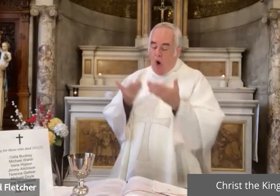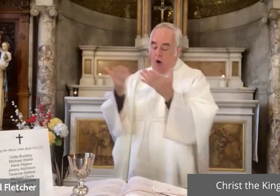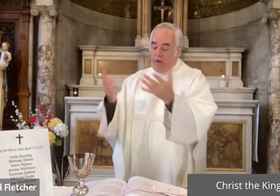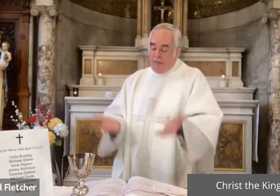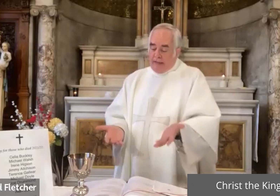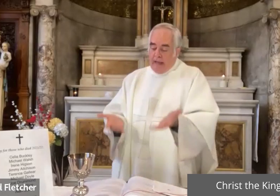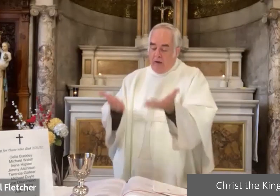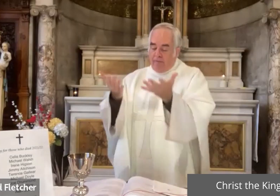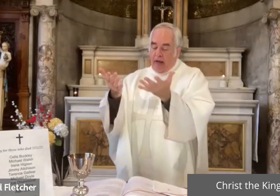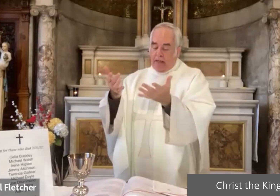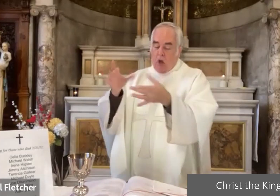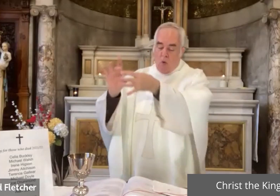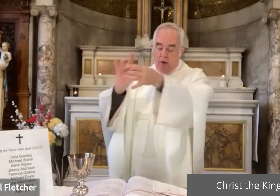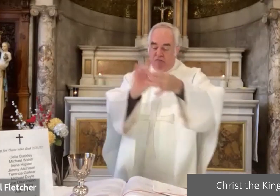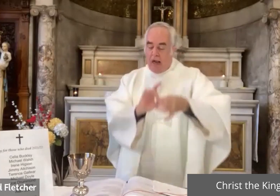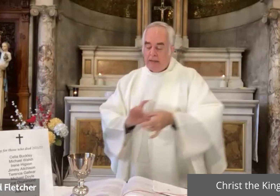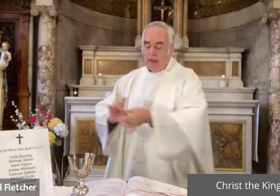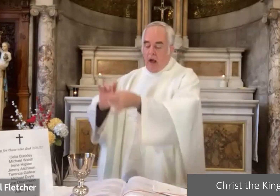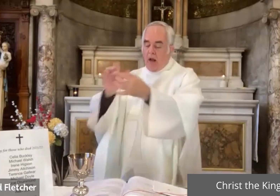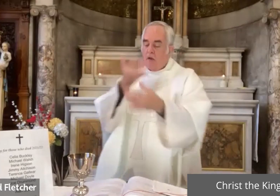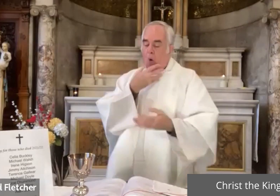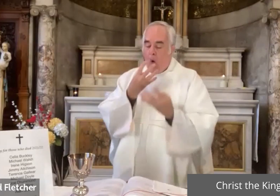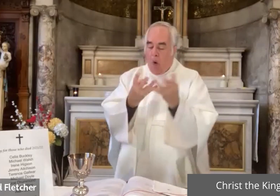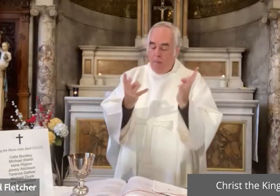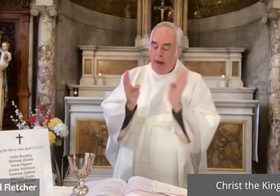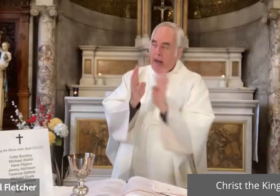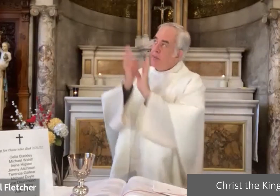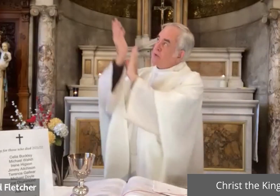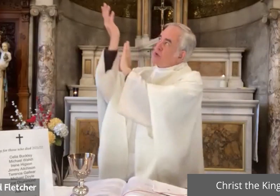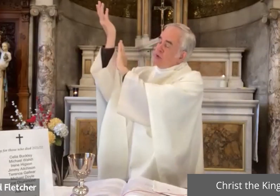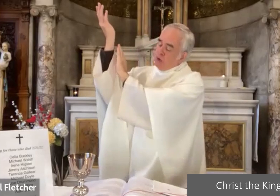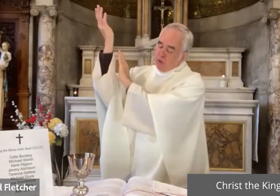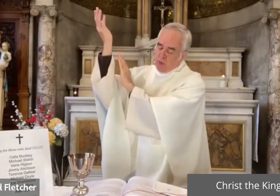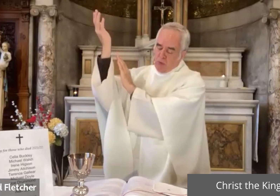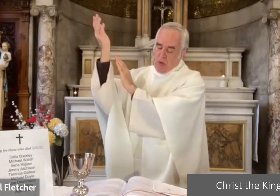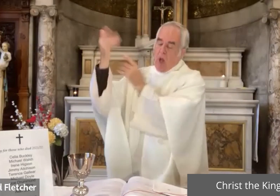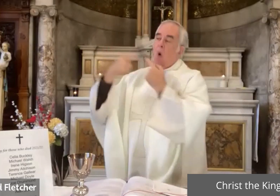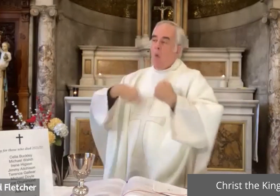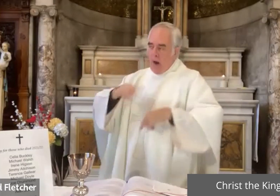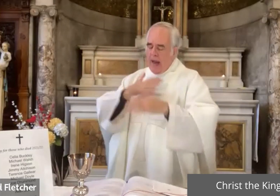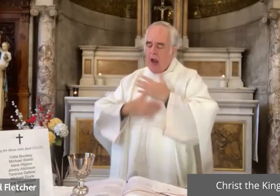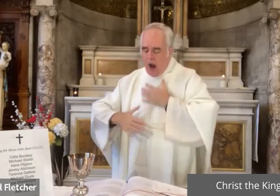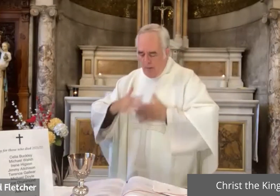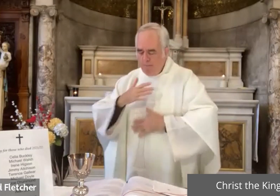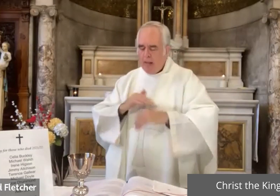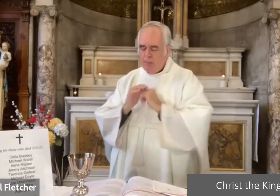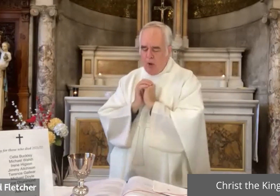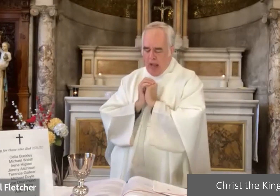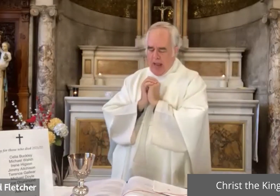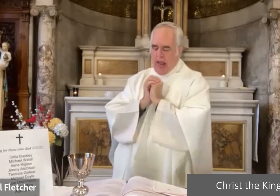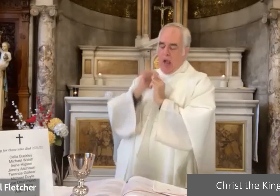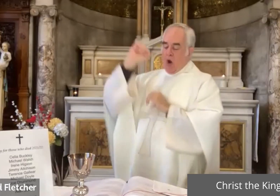As we offer the sacrifice which reconciles all people to you, we